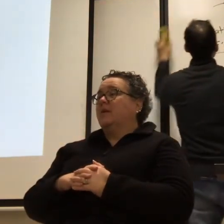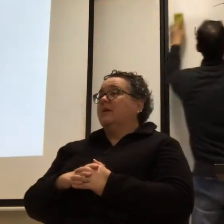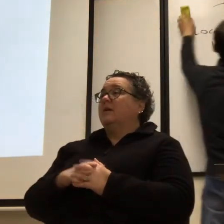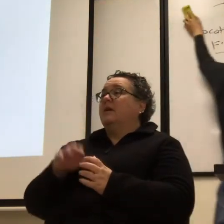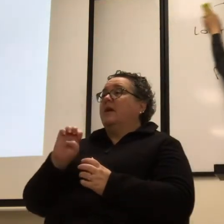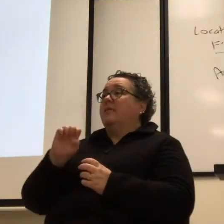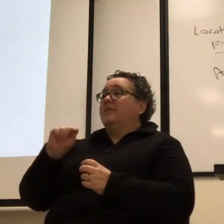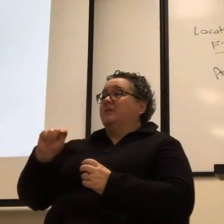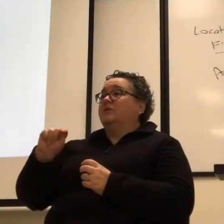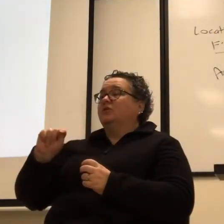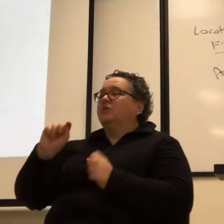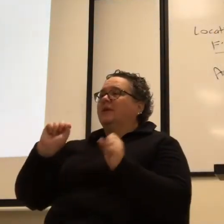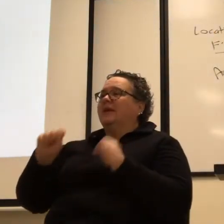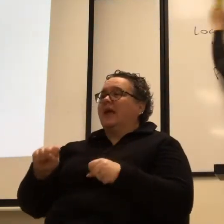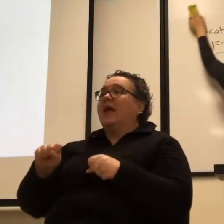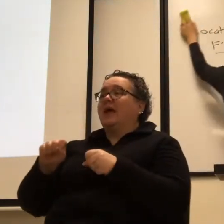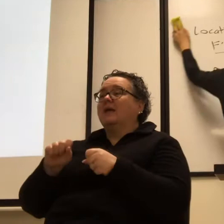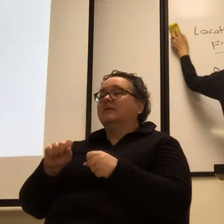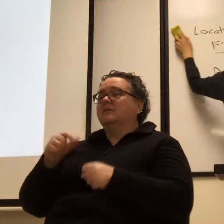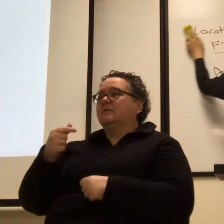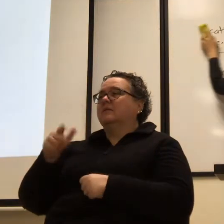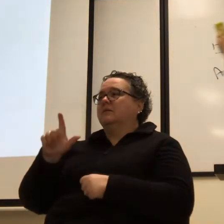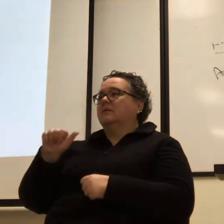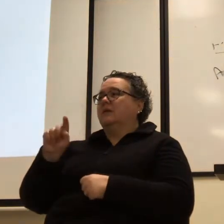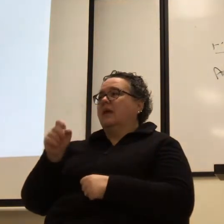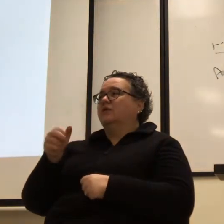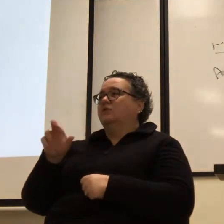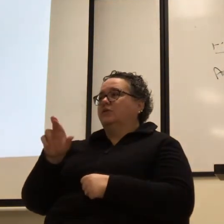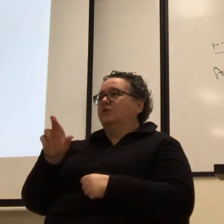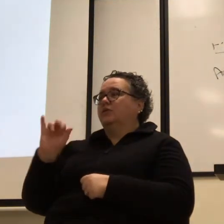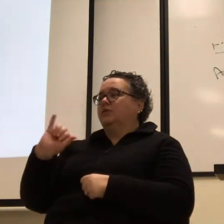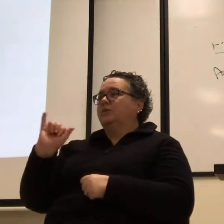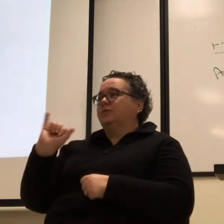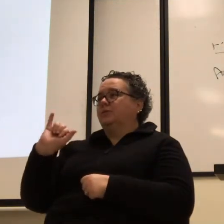Epithelial tissue can be glandular.